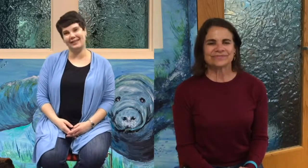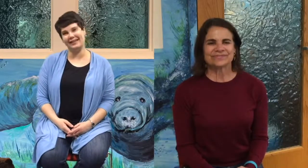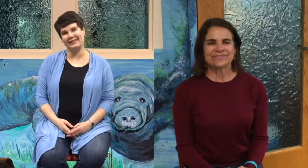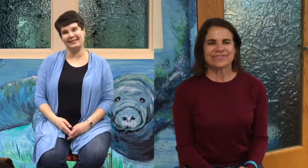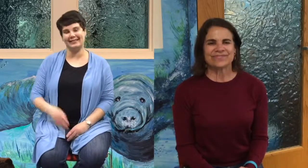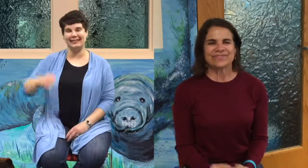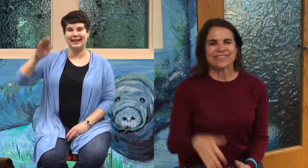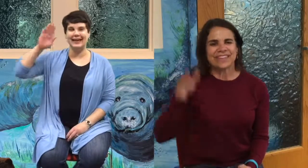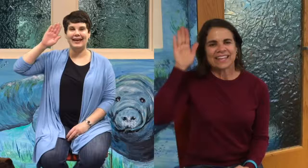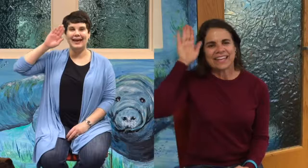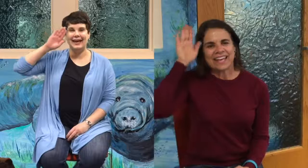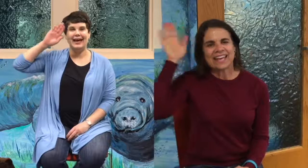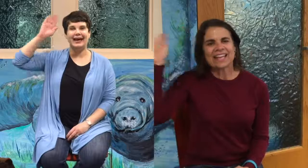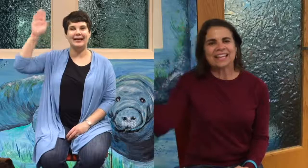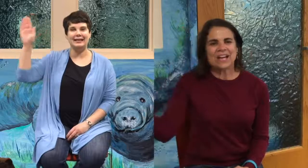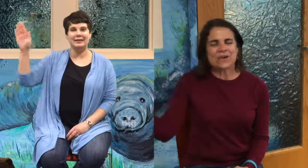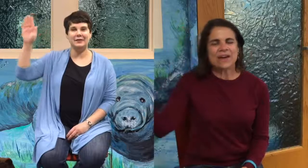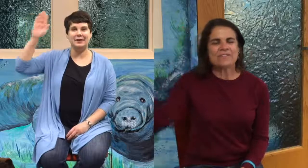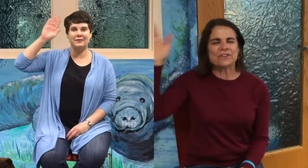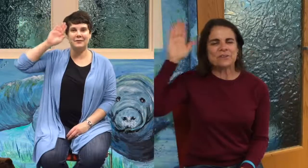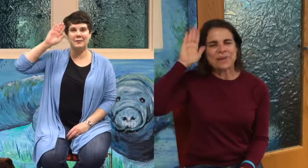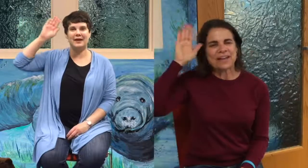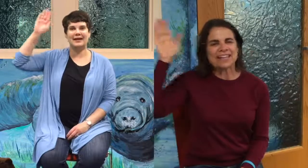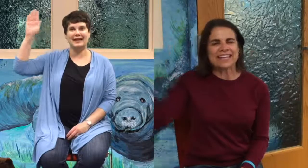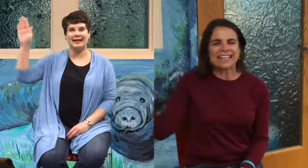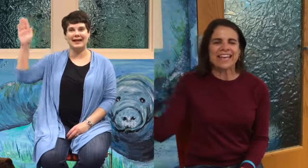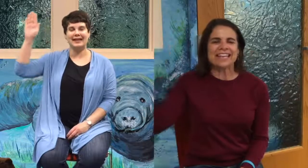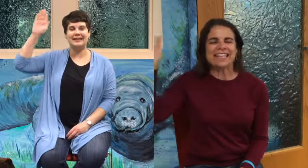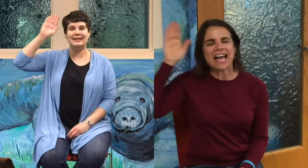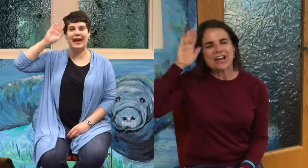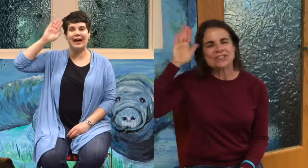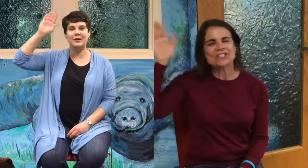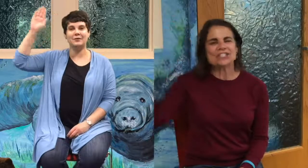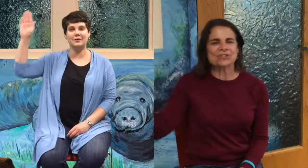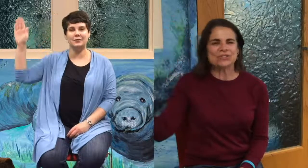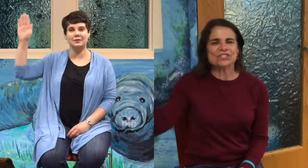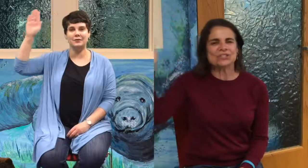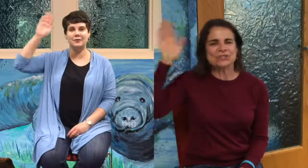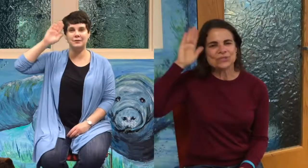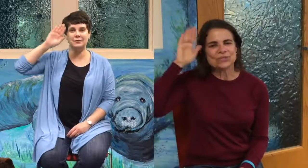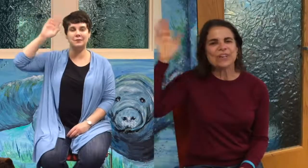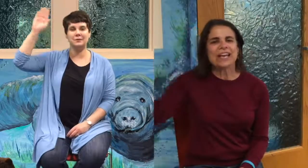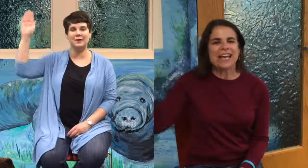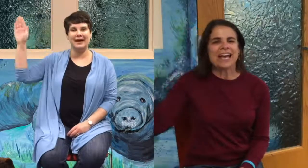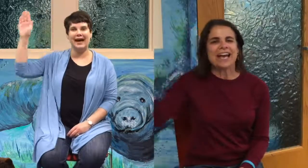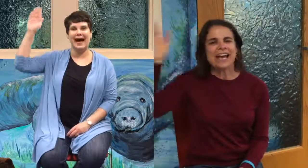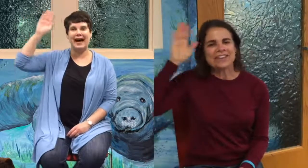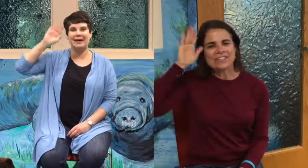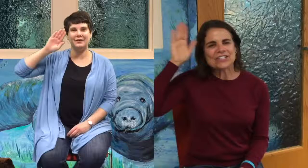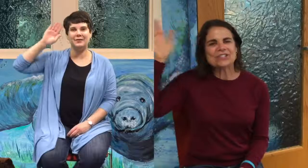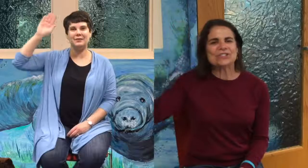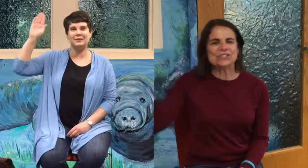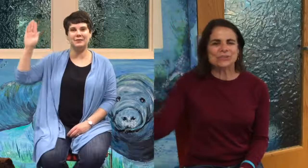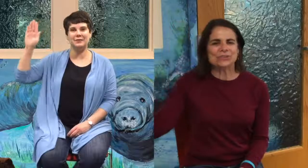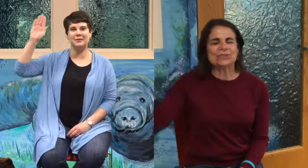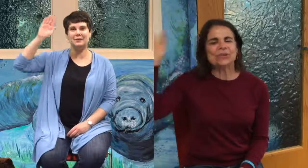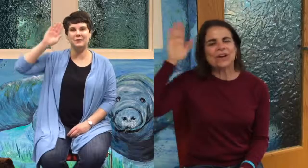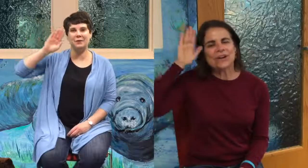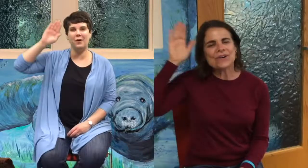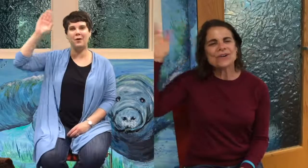us? Hello everybody, and how do you do? How do you do? Oh,